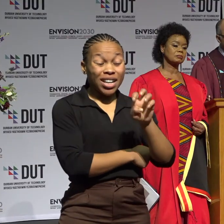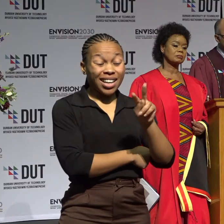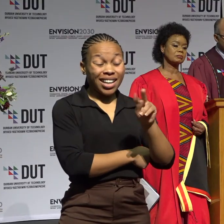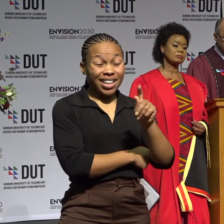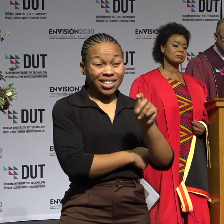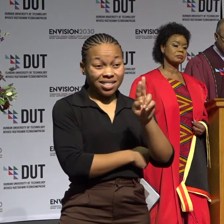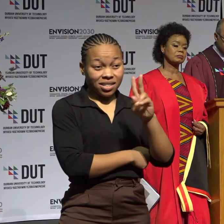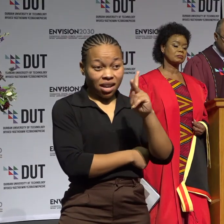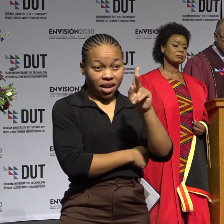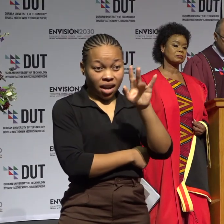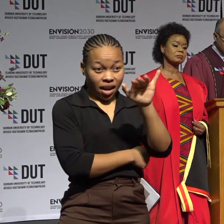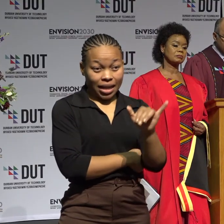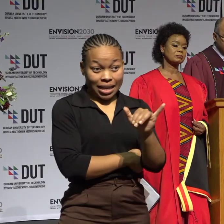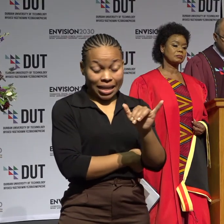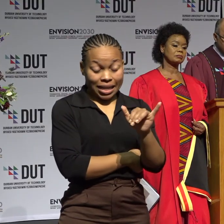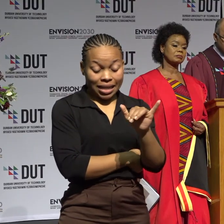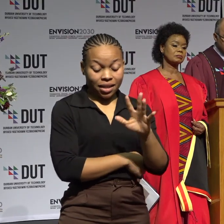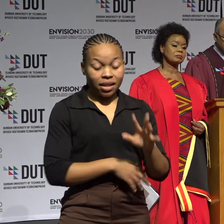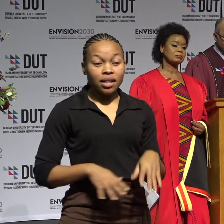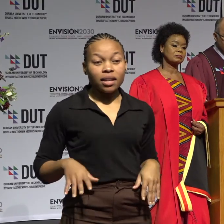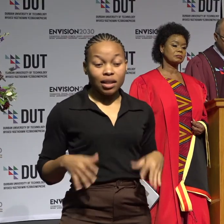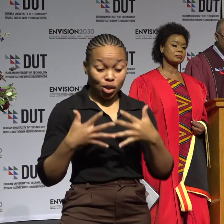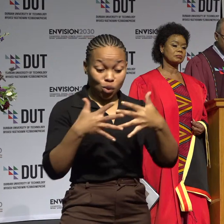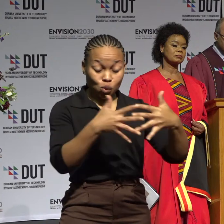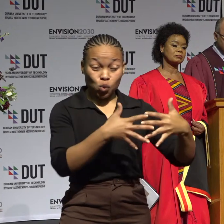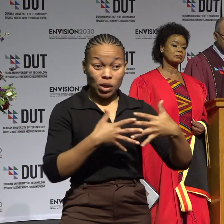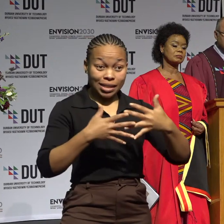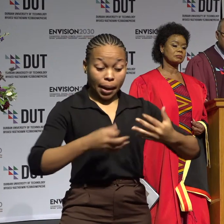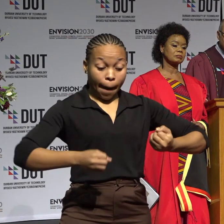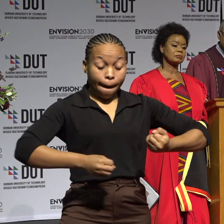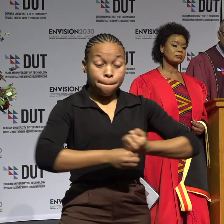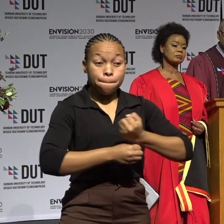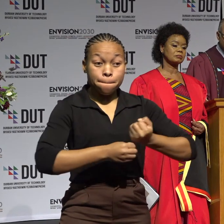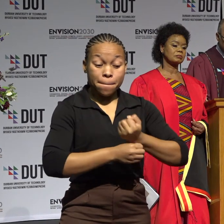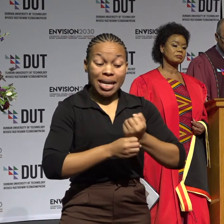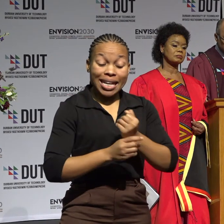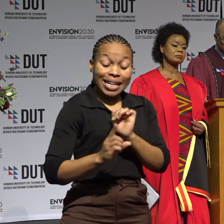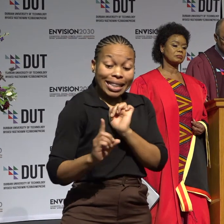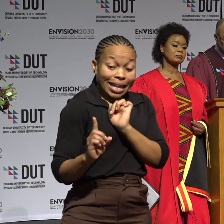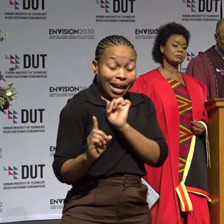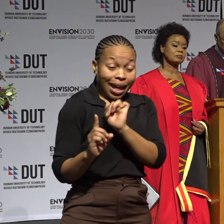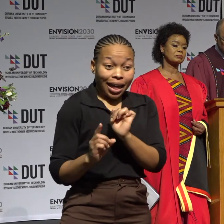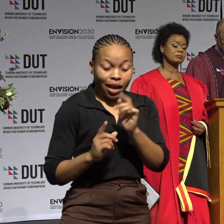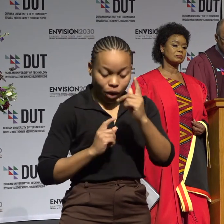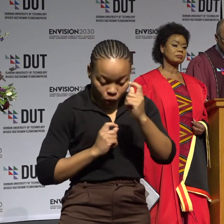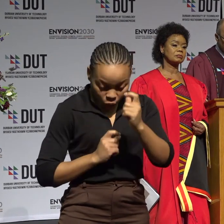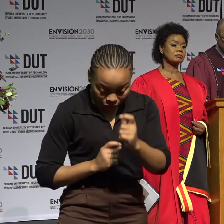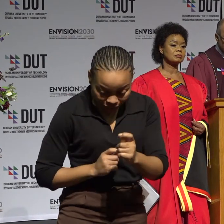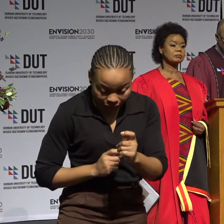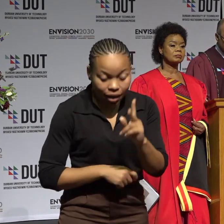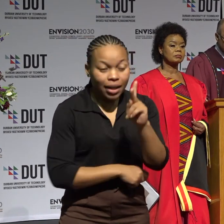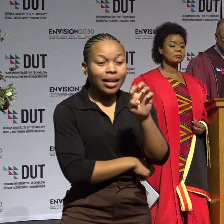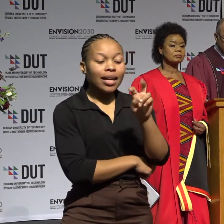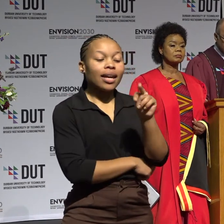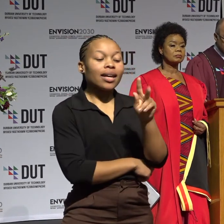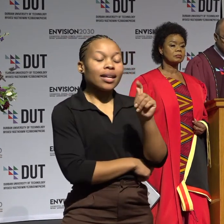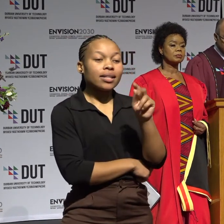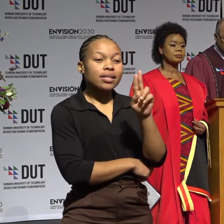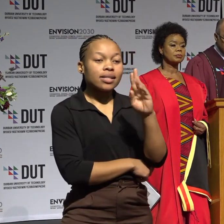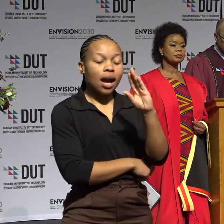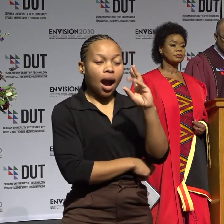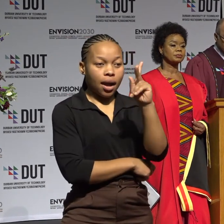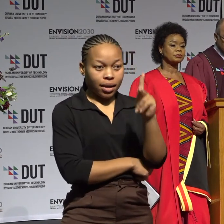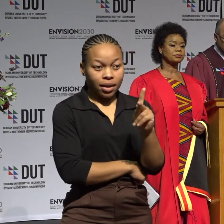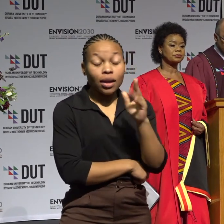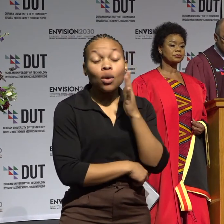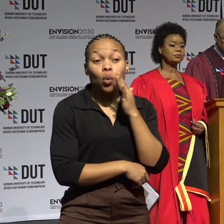can bestow on a civilian by making her honorary Kentucky colonel. On a return to South Africa, Tembium